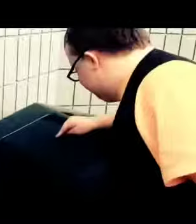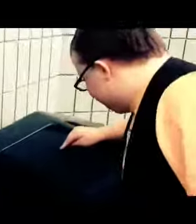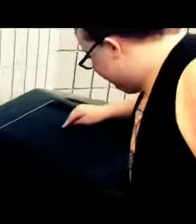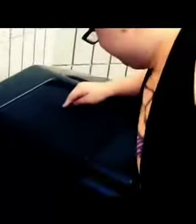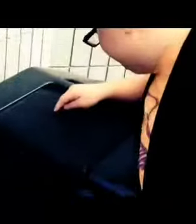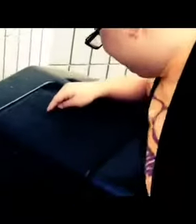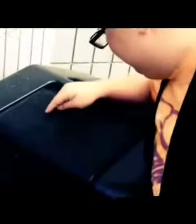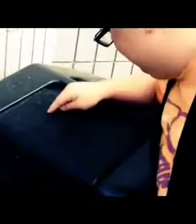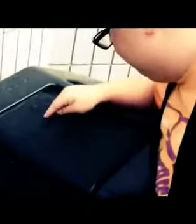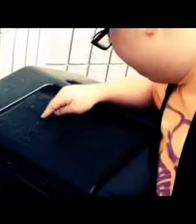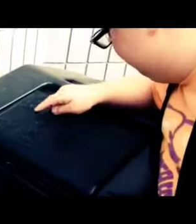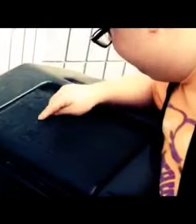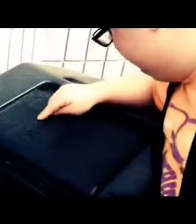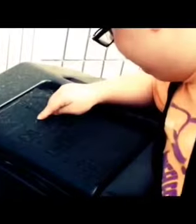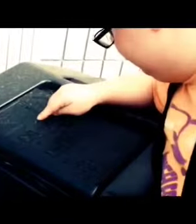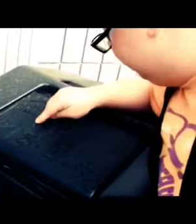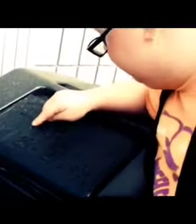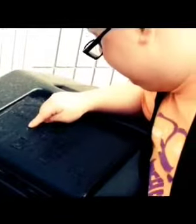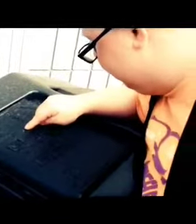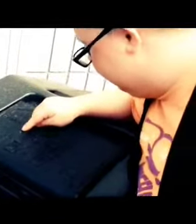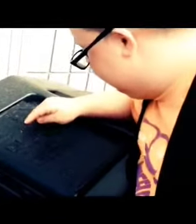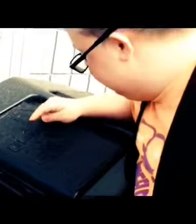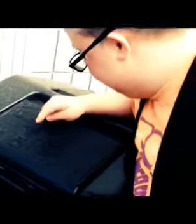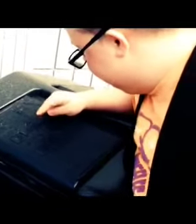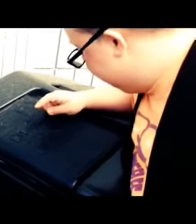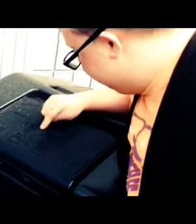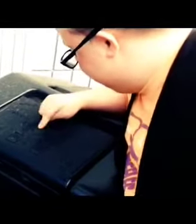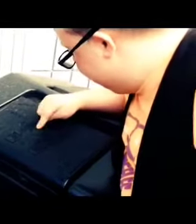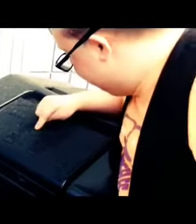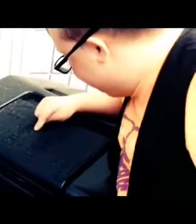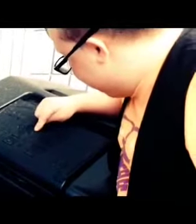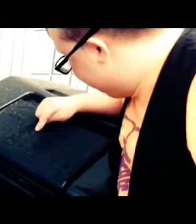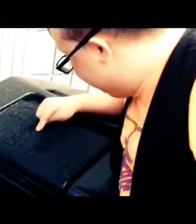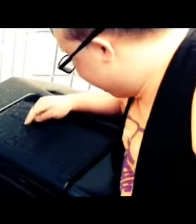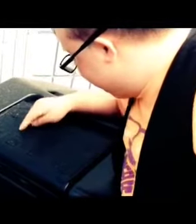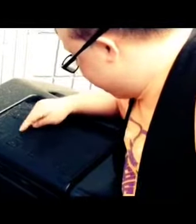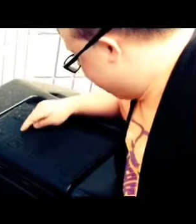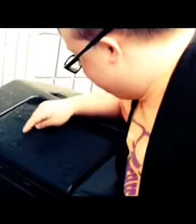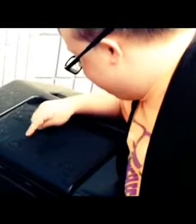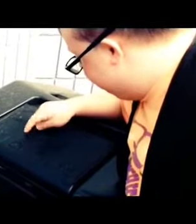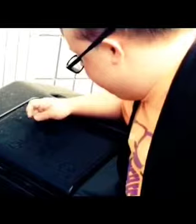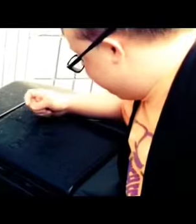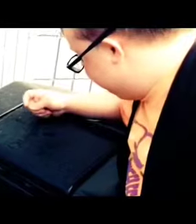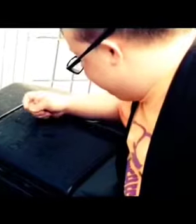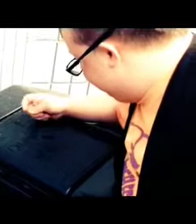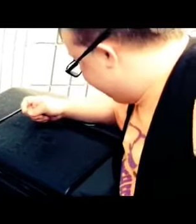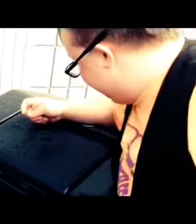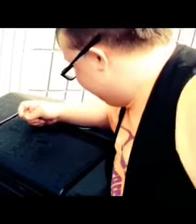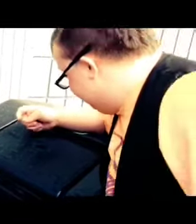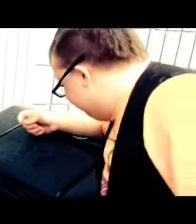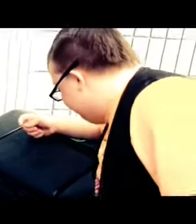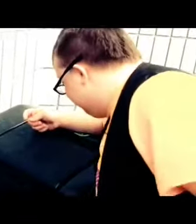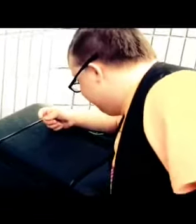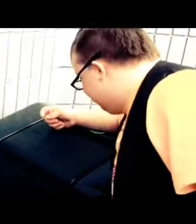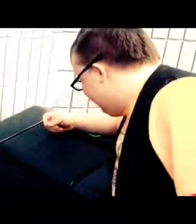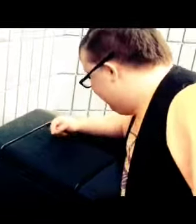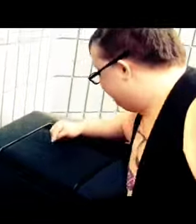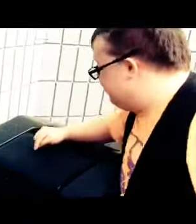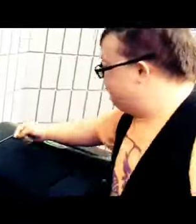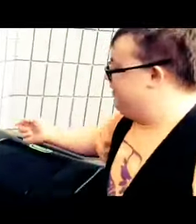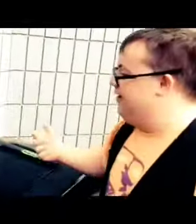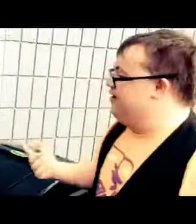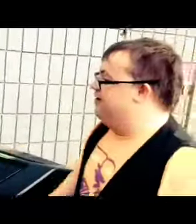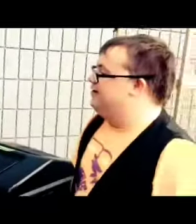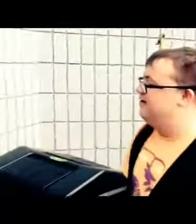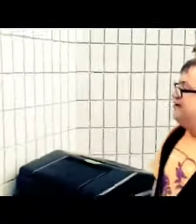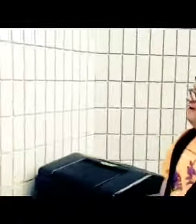this, it's got food, there's water there, and there's watermelon in there, and